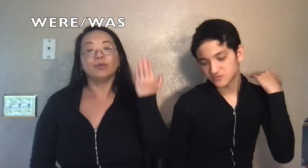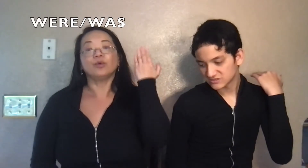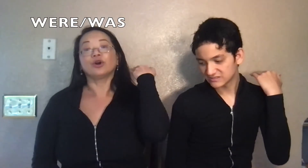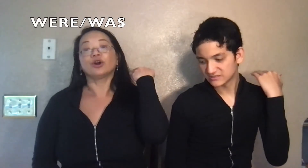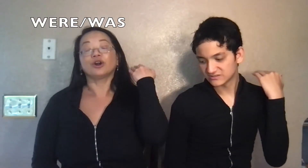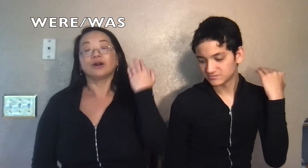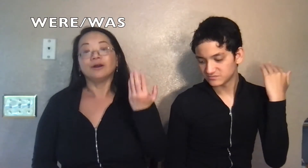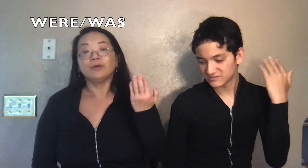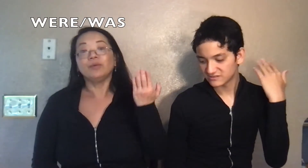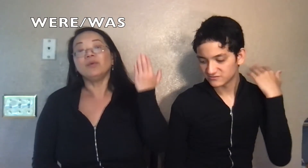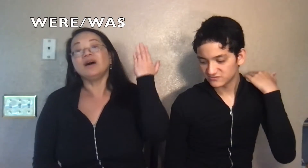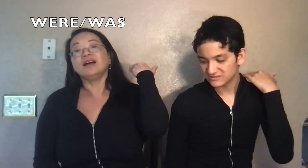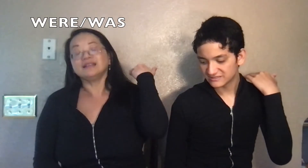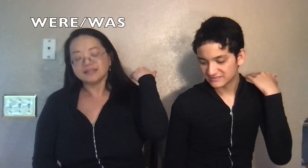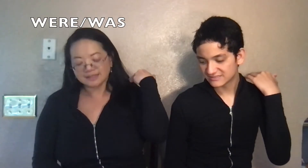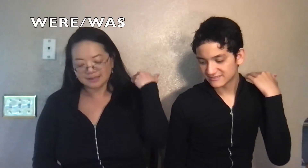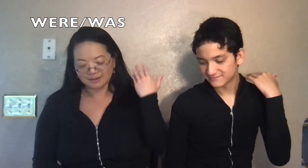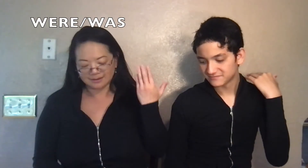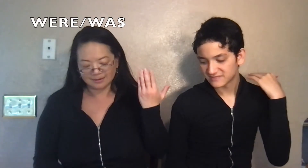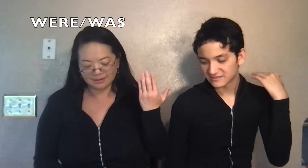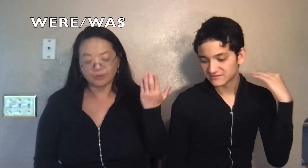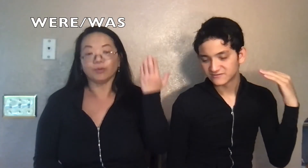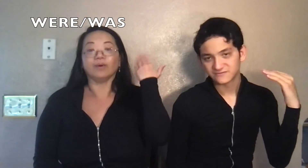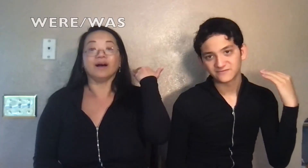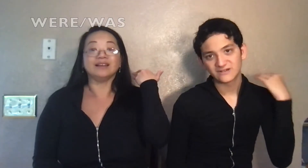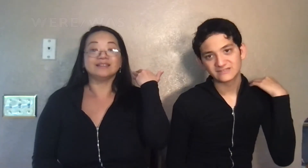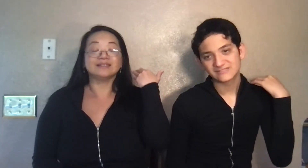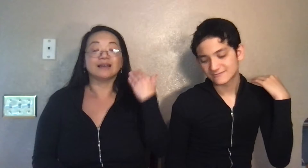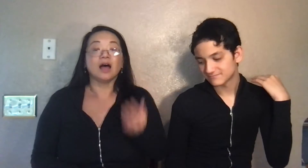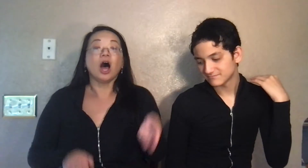Were. Was. Was.